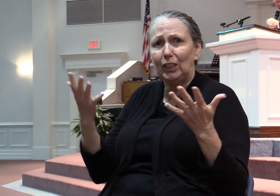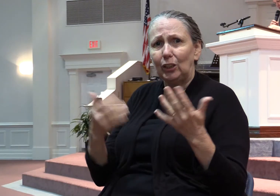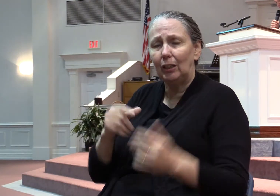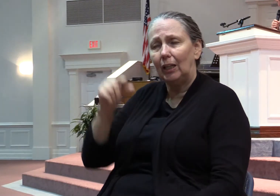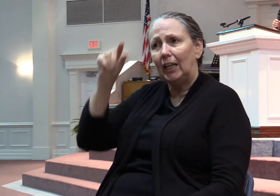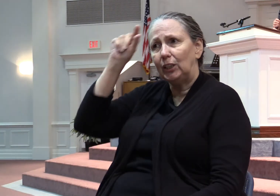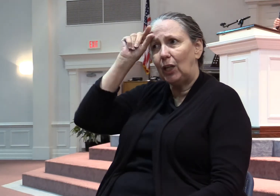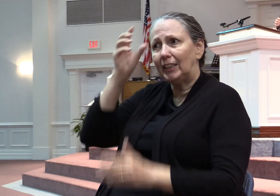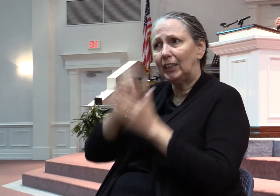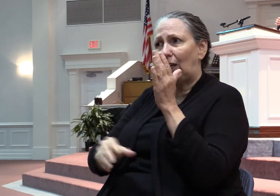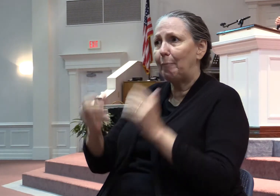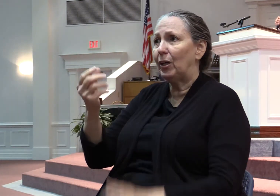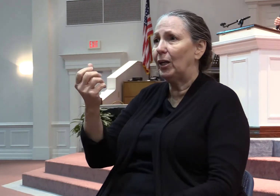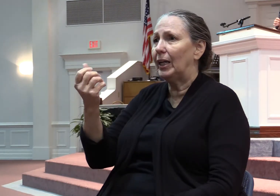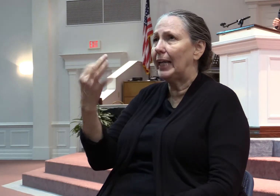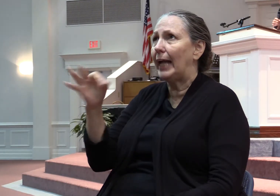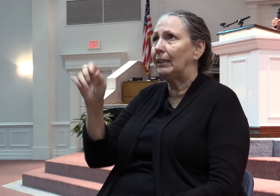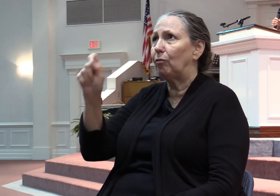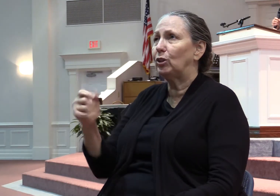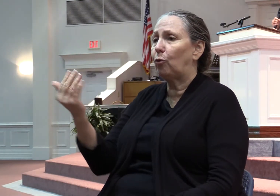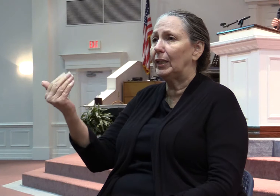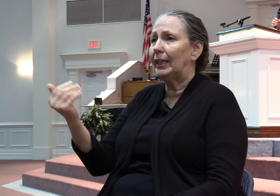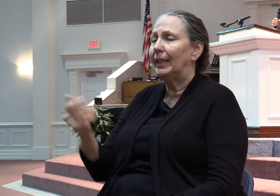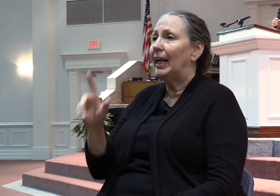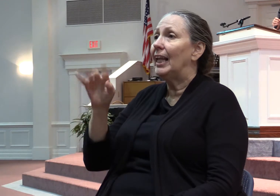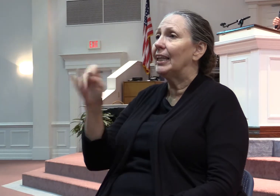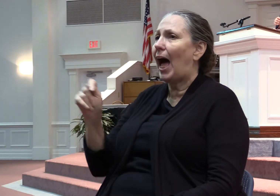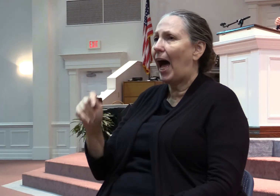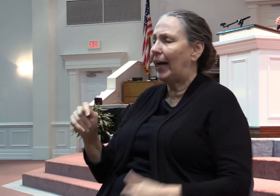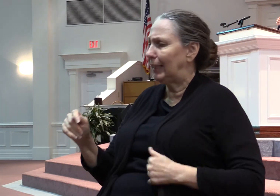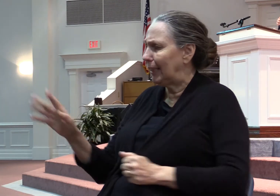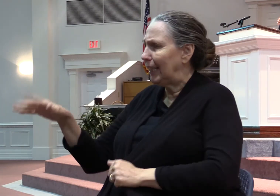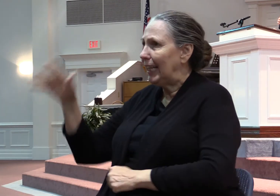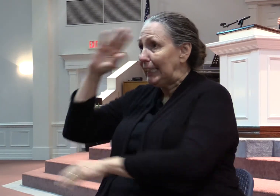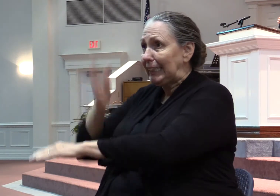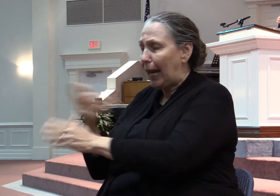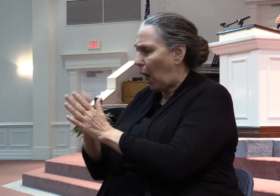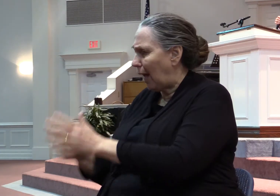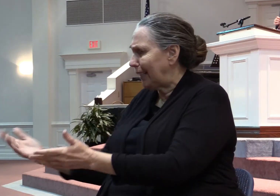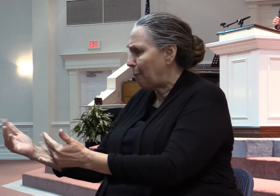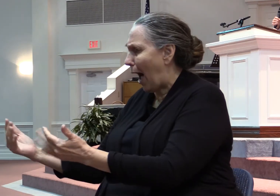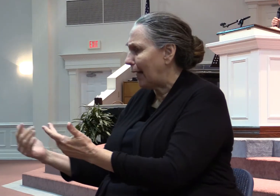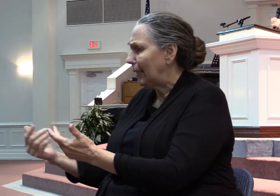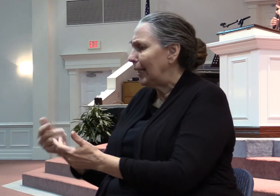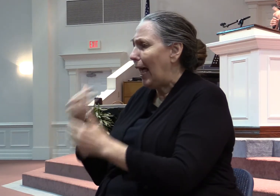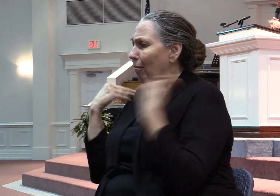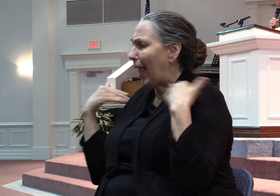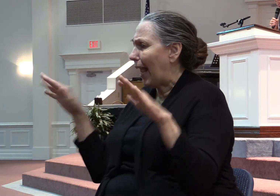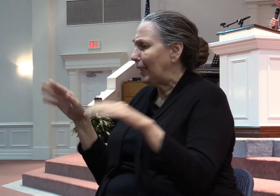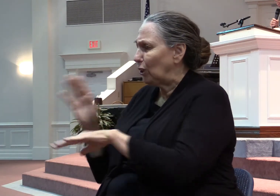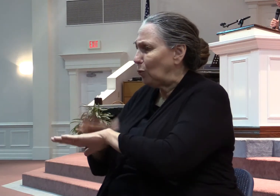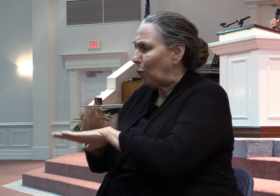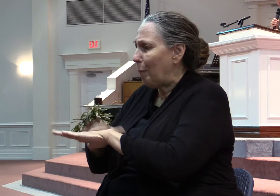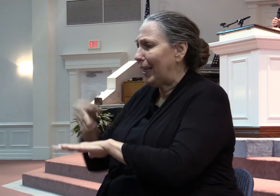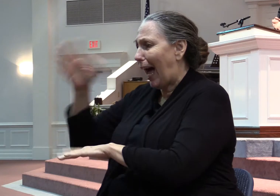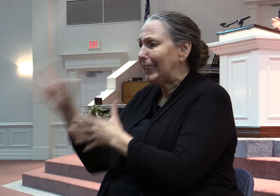Genesis chapter 19, verse 14, and Lot went out and spake to his sons-in-laws, which married his daughters, and said, up, get you out of this place, for the Lord will destroy this